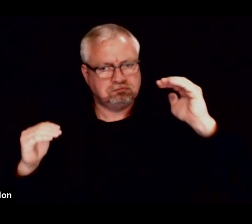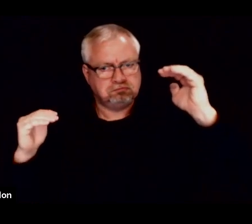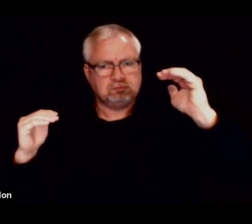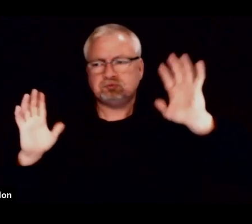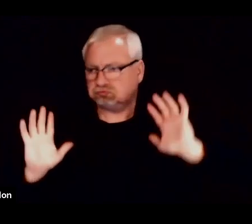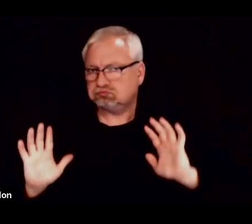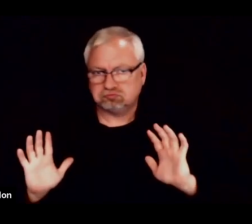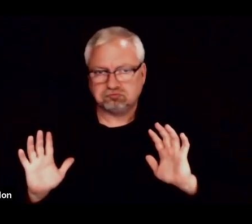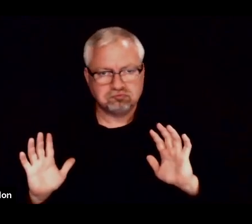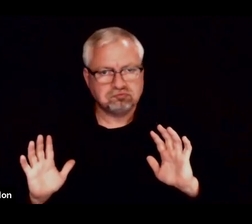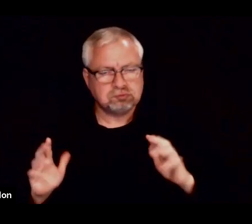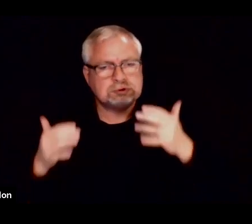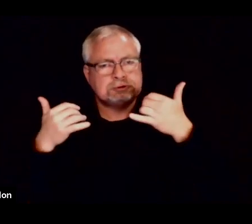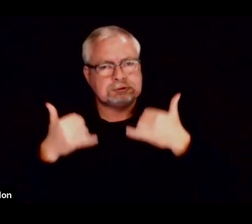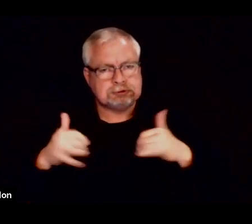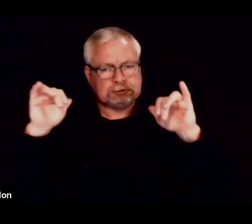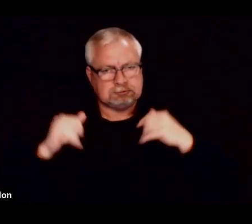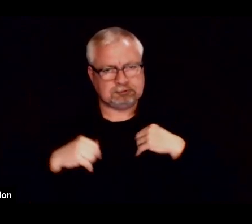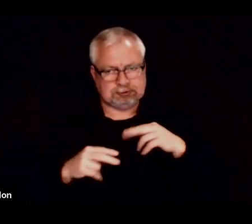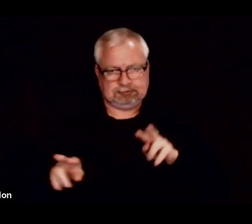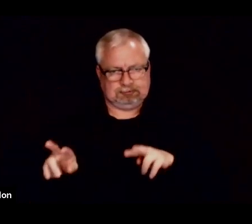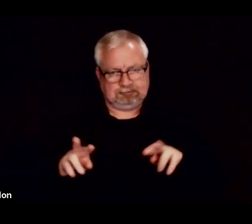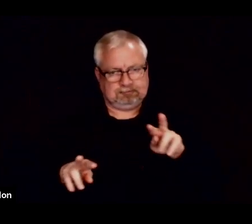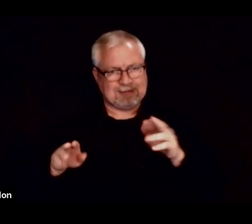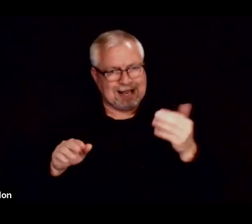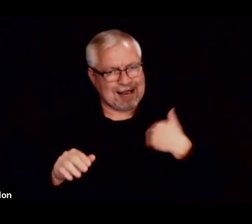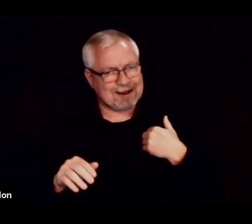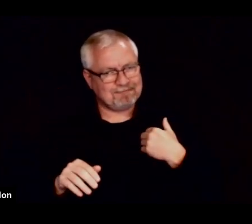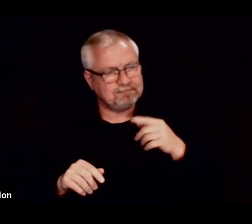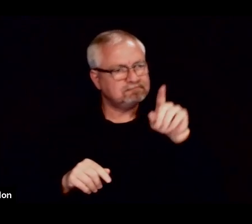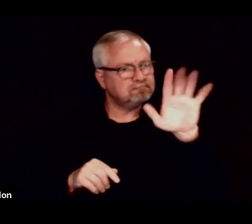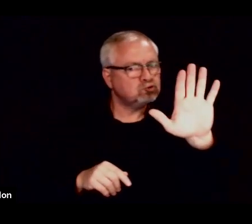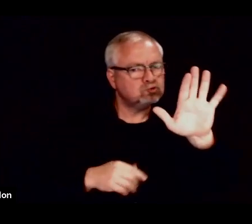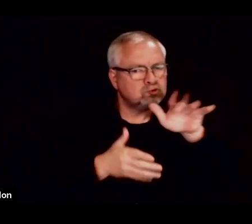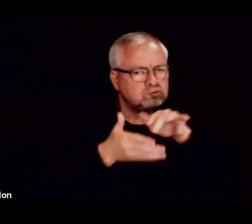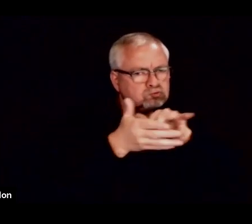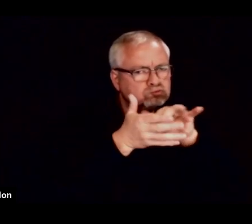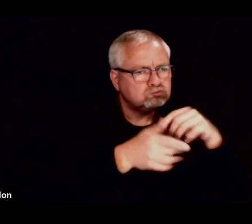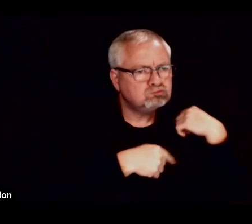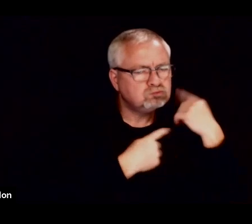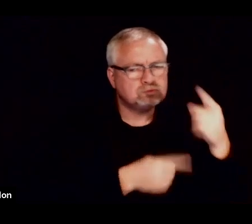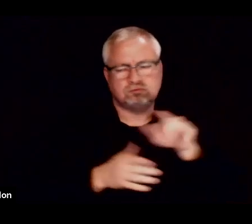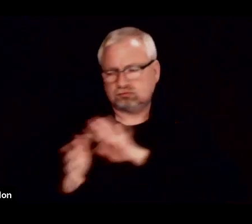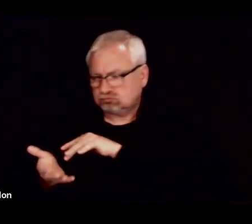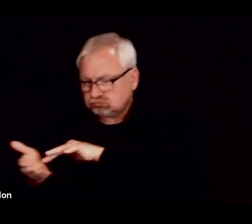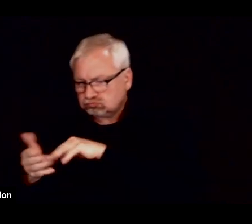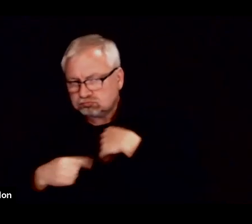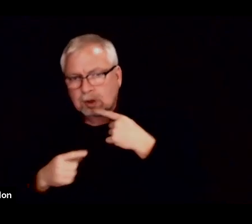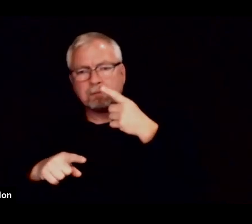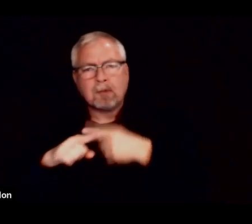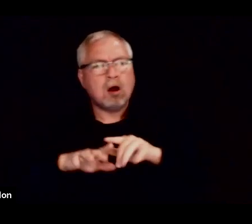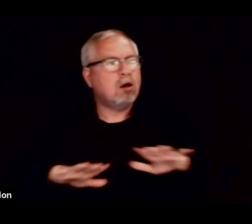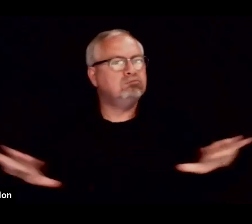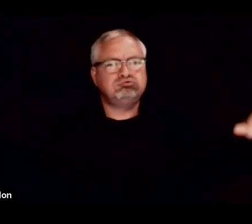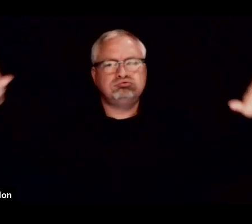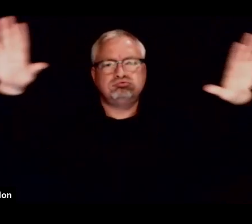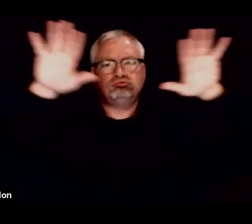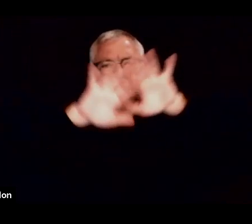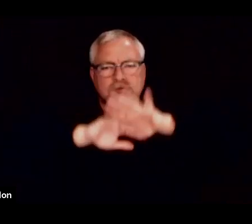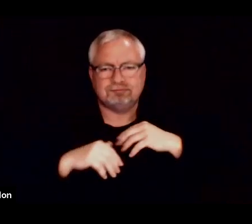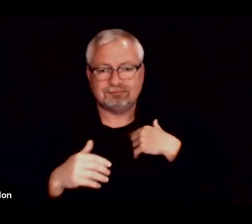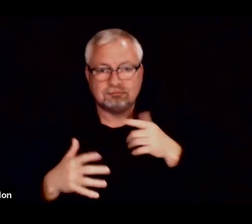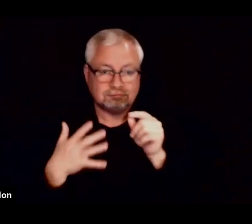that would incorporate serology. Some of the things we've discussed in the past, in addition to concerns about